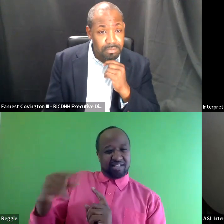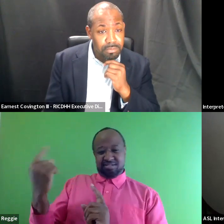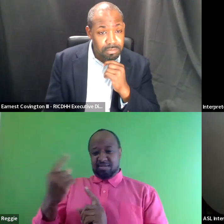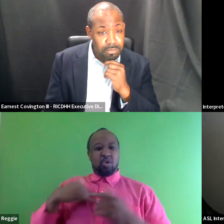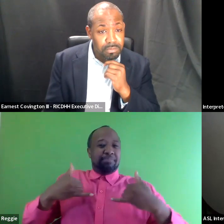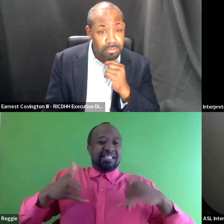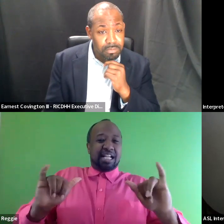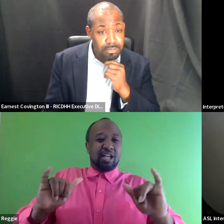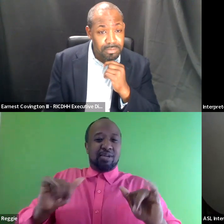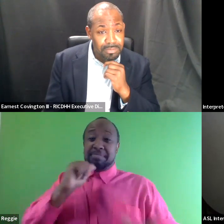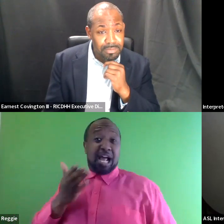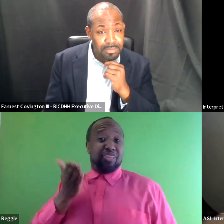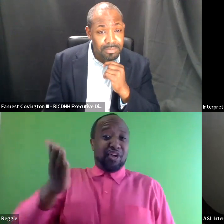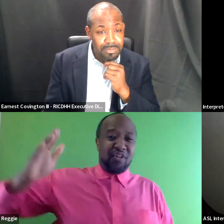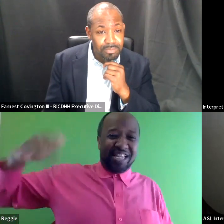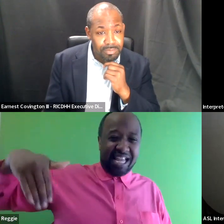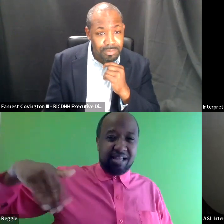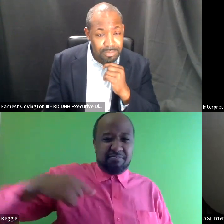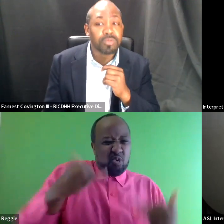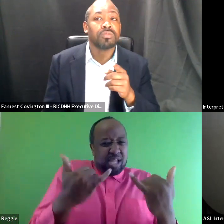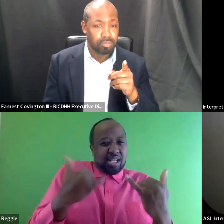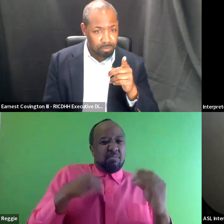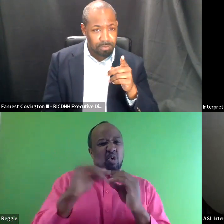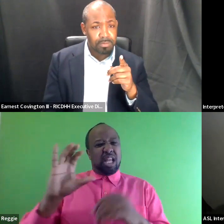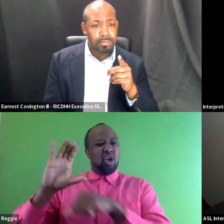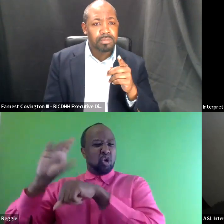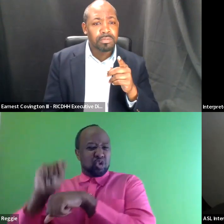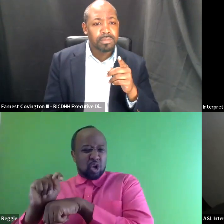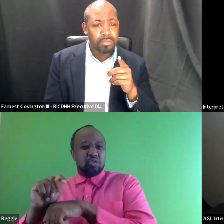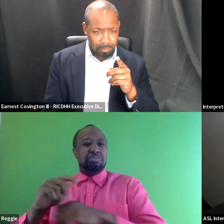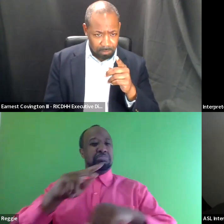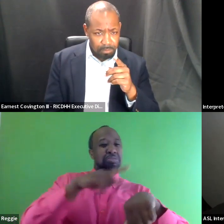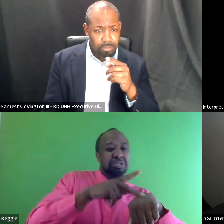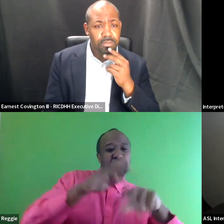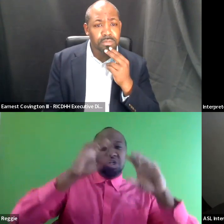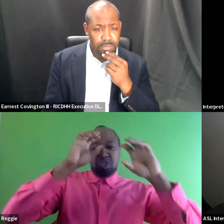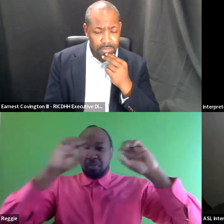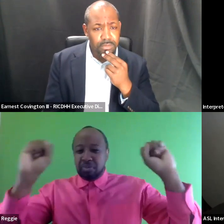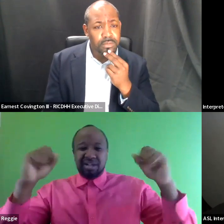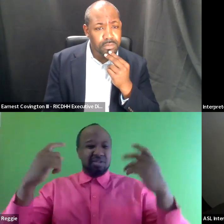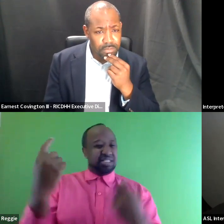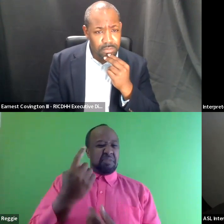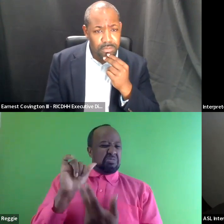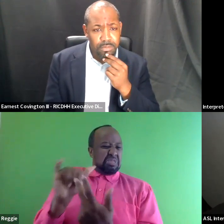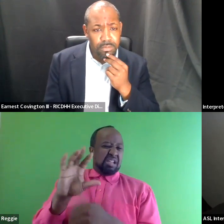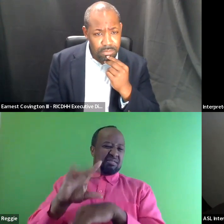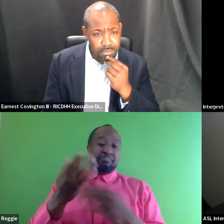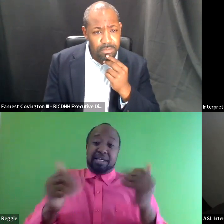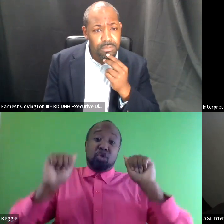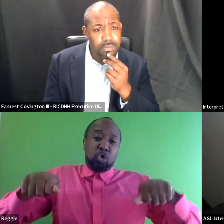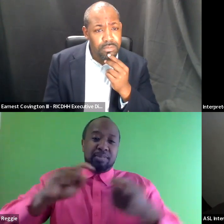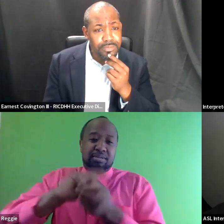my math background could be applied to. I'm not there yet, but